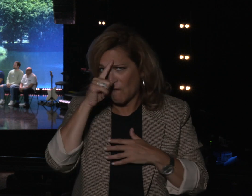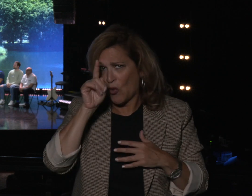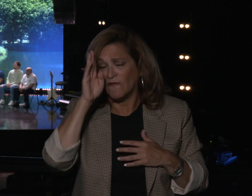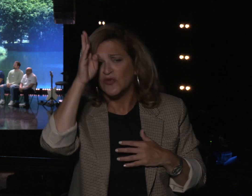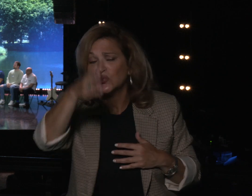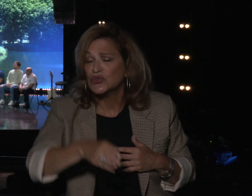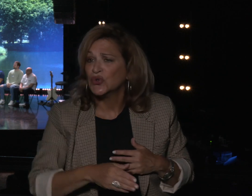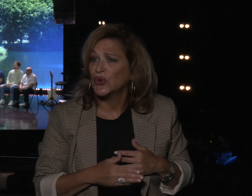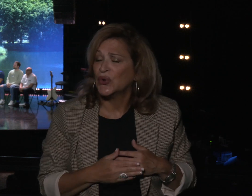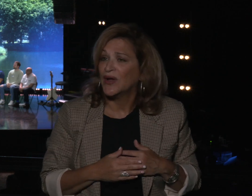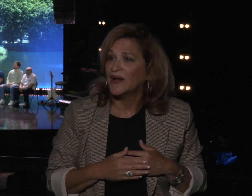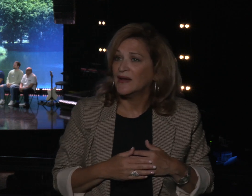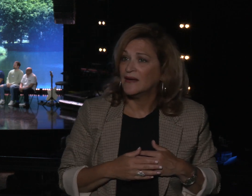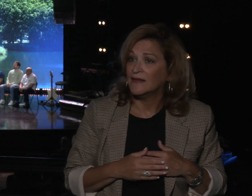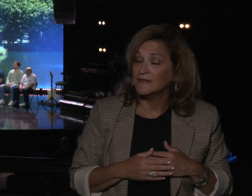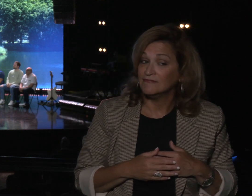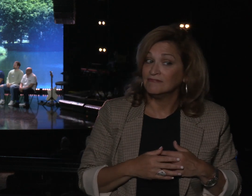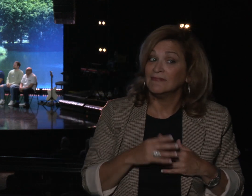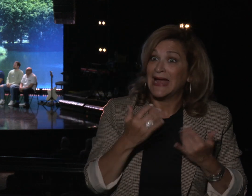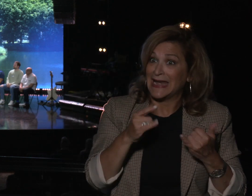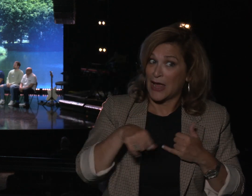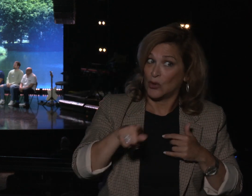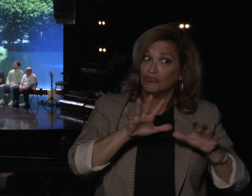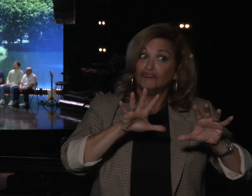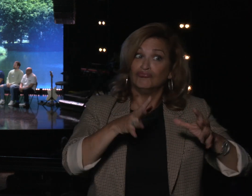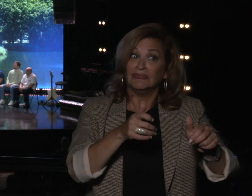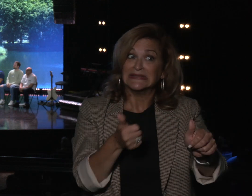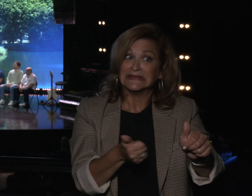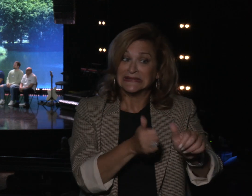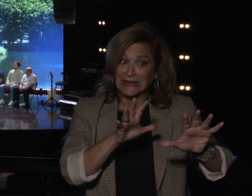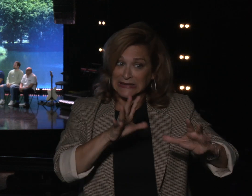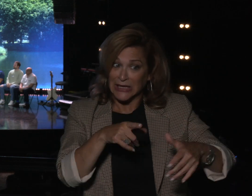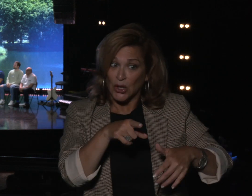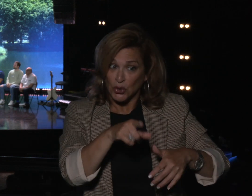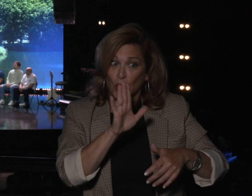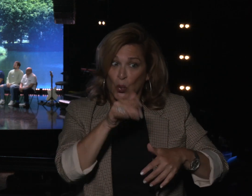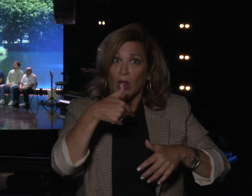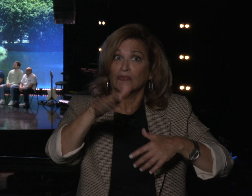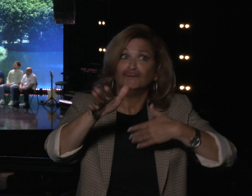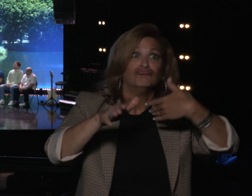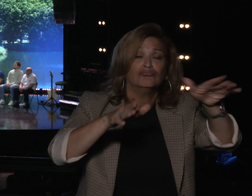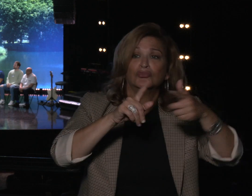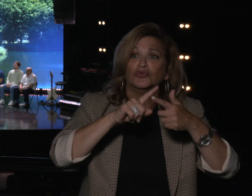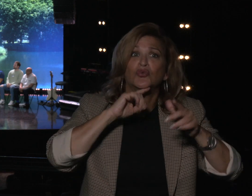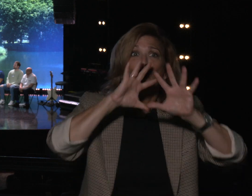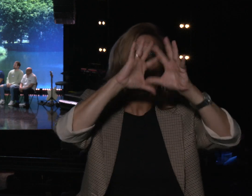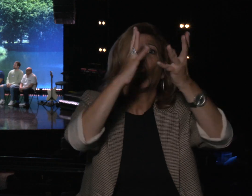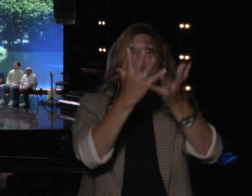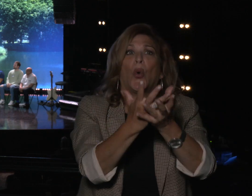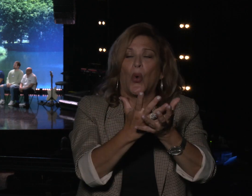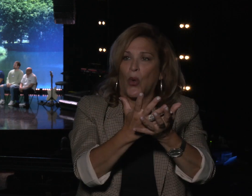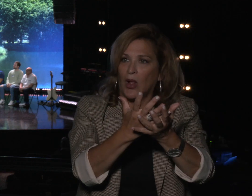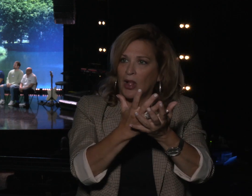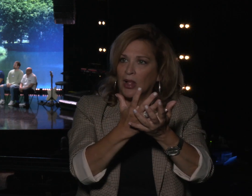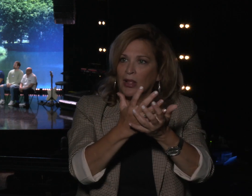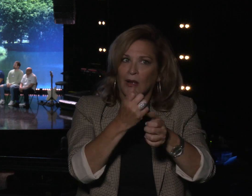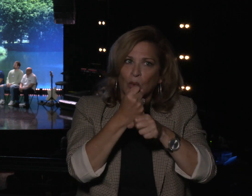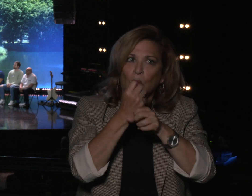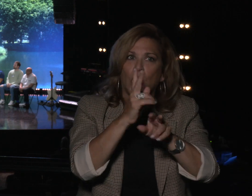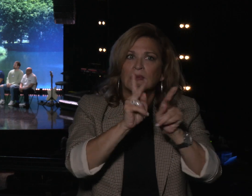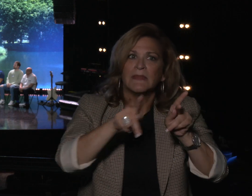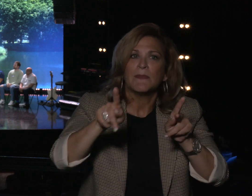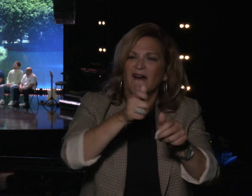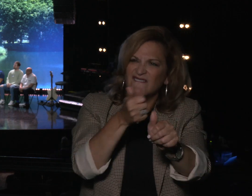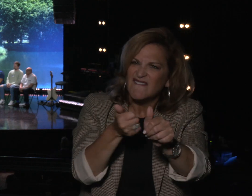Because not only are you now the disciples, but you're disciples that are about to go into the world and make disciples and serve the world and love the world.